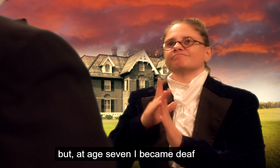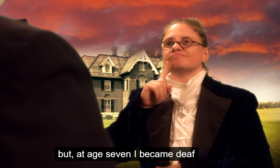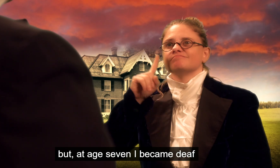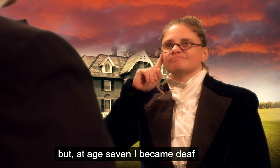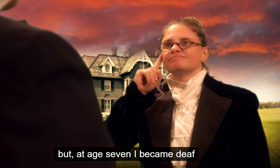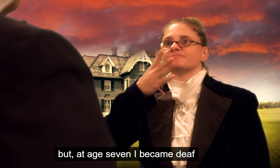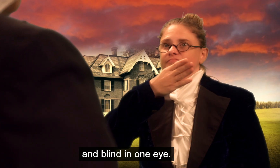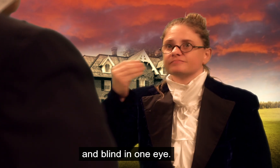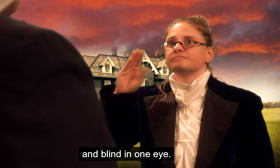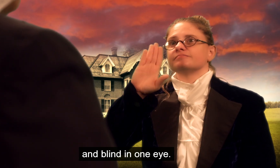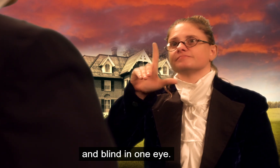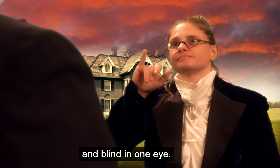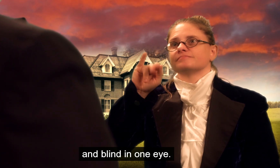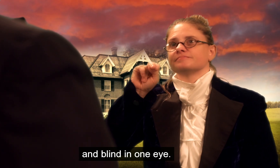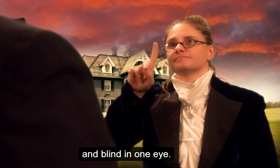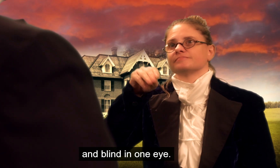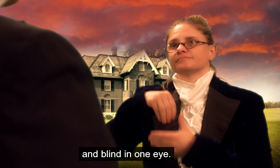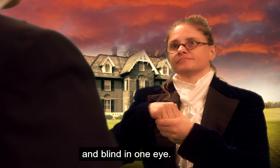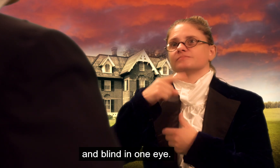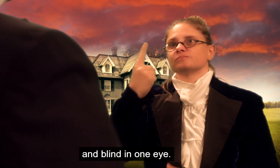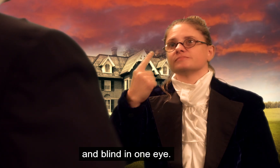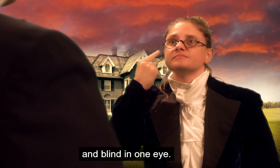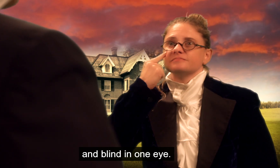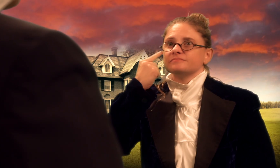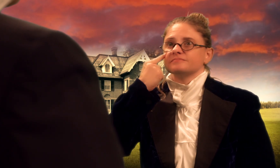deaf and blind in one eye.